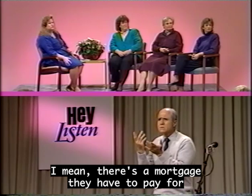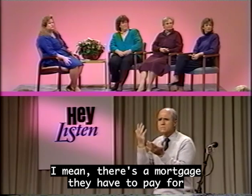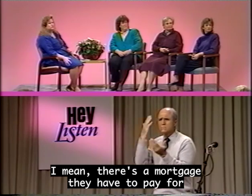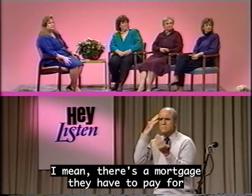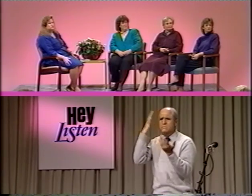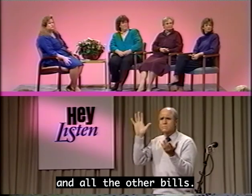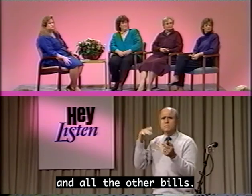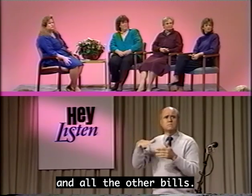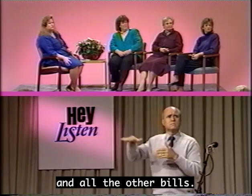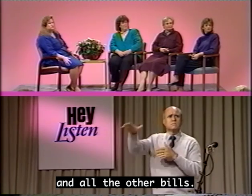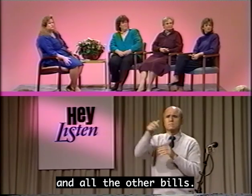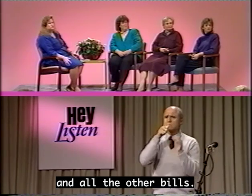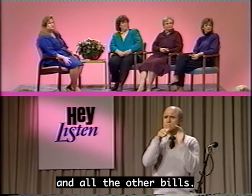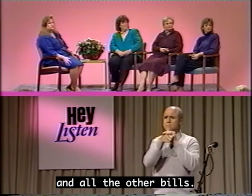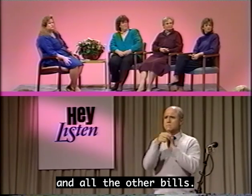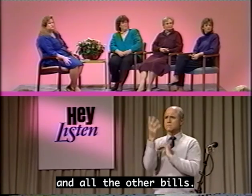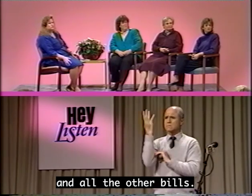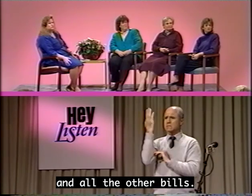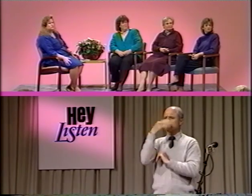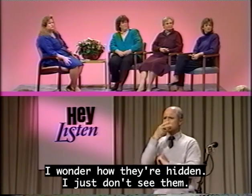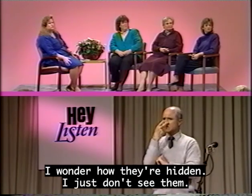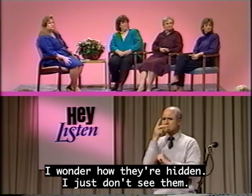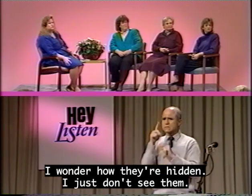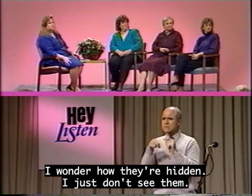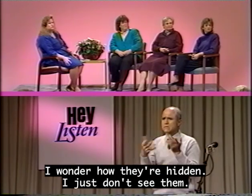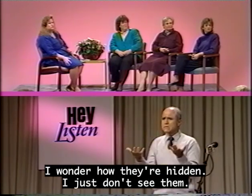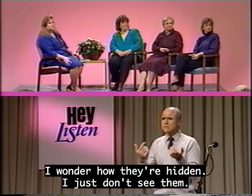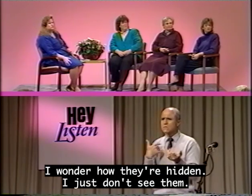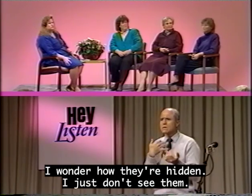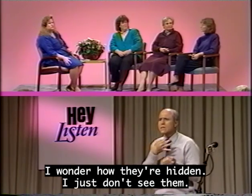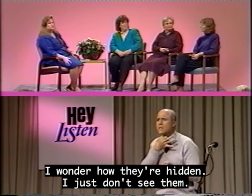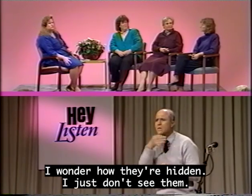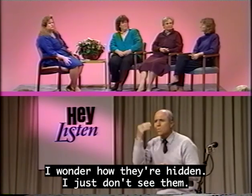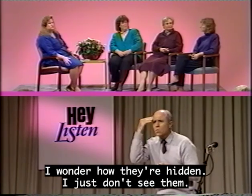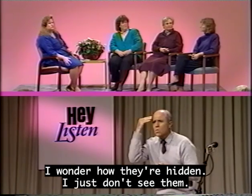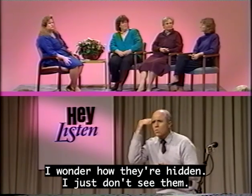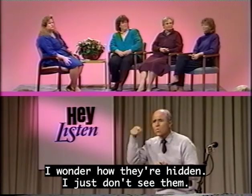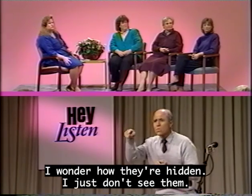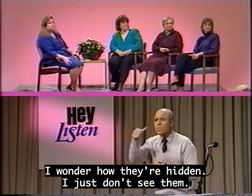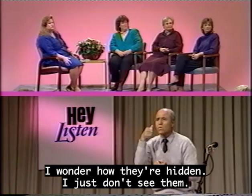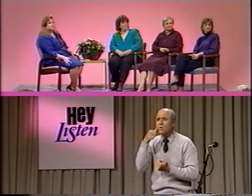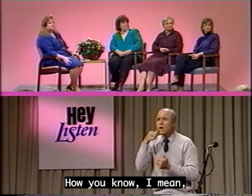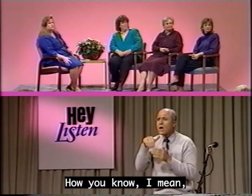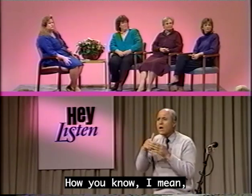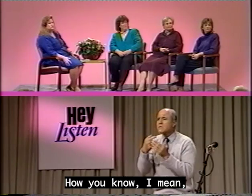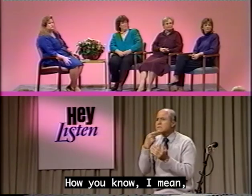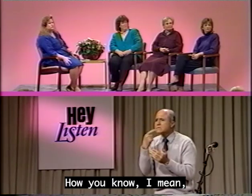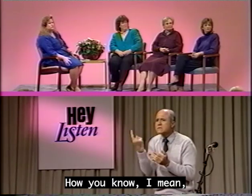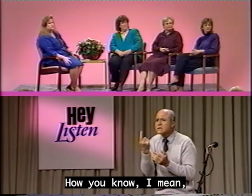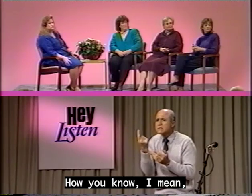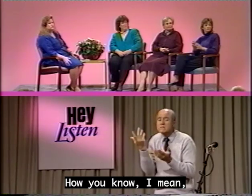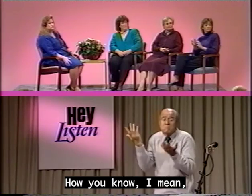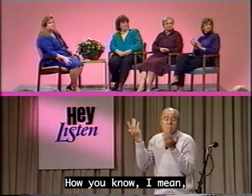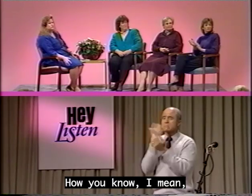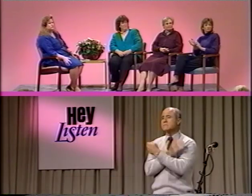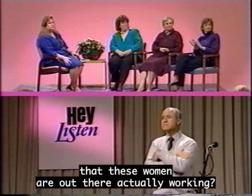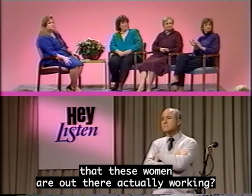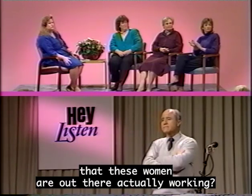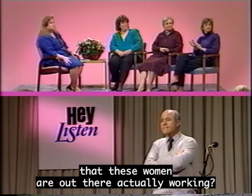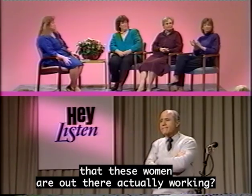pay for and all the other bills. I wonder how they're hidden. I just don't see them. How do you know, that these women